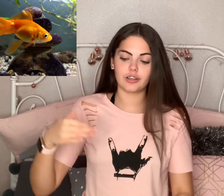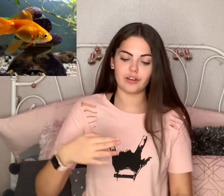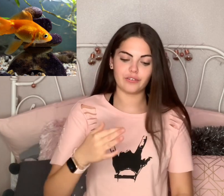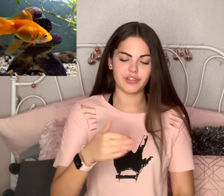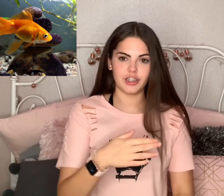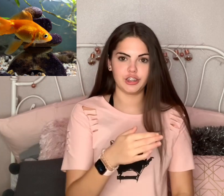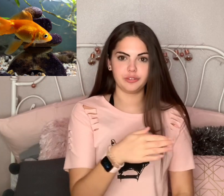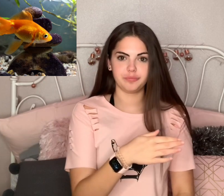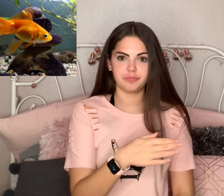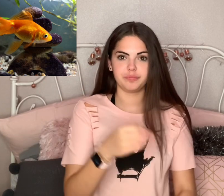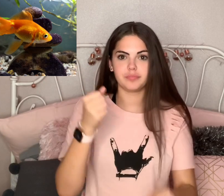Goldfish.